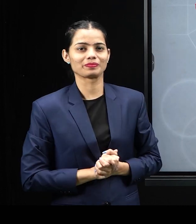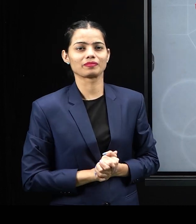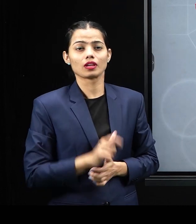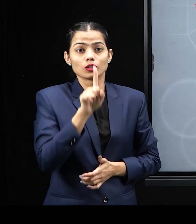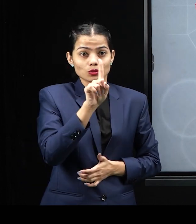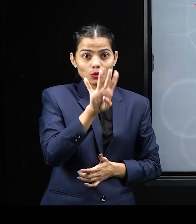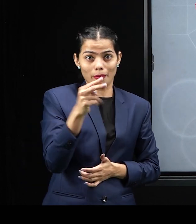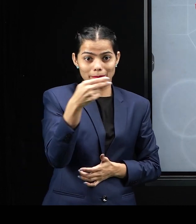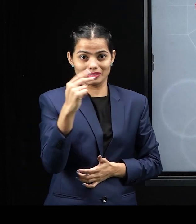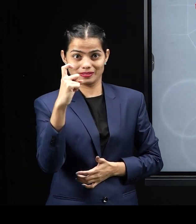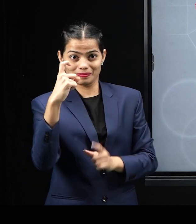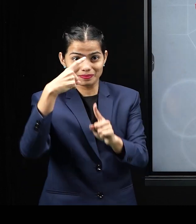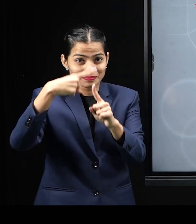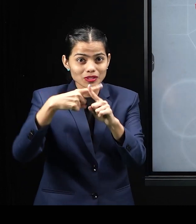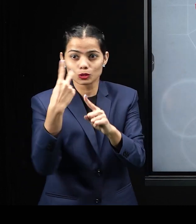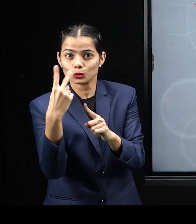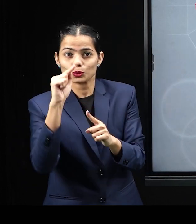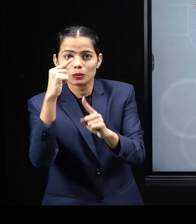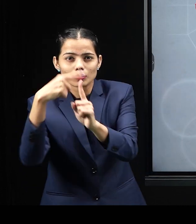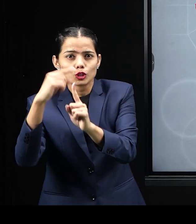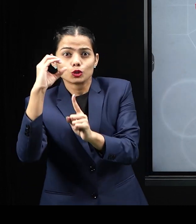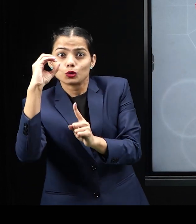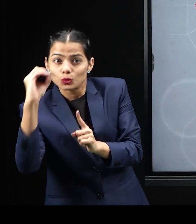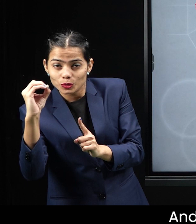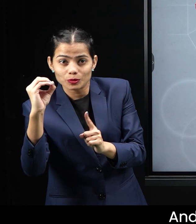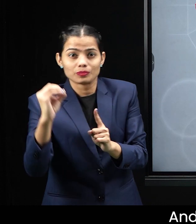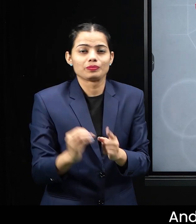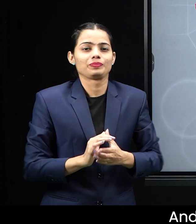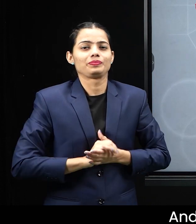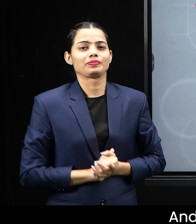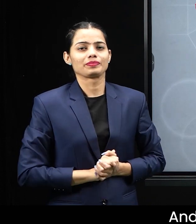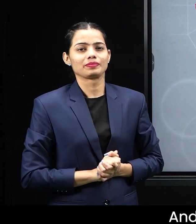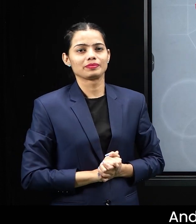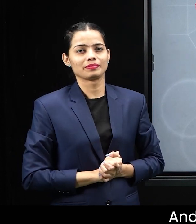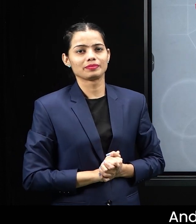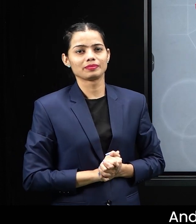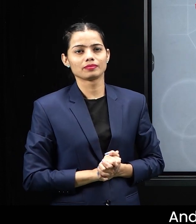is equal to 7 into 2 plus 0, and that is equation number 4.